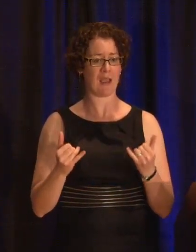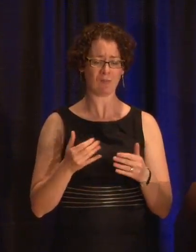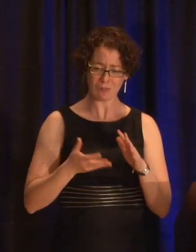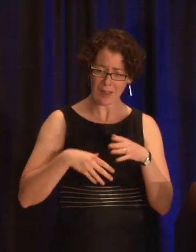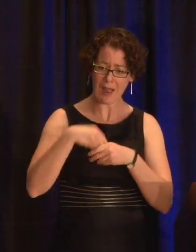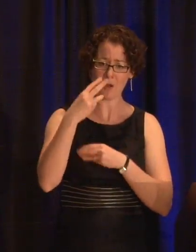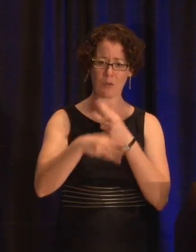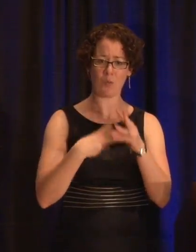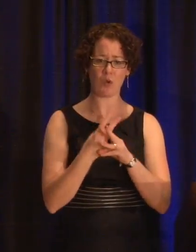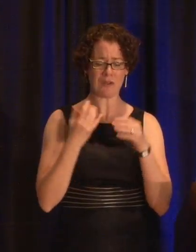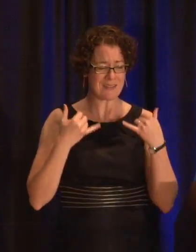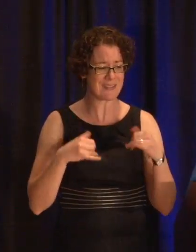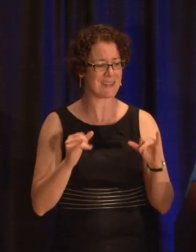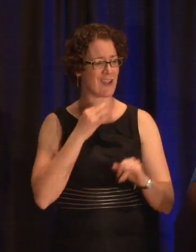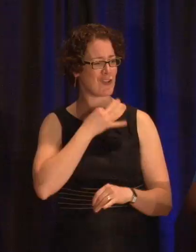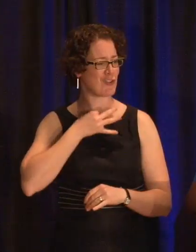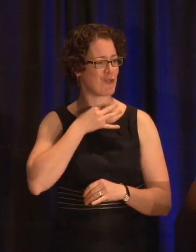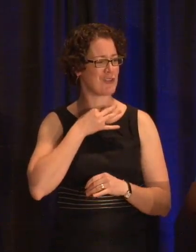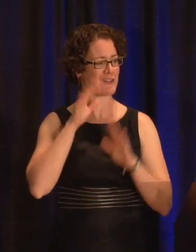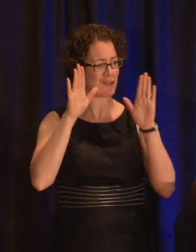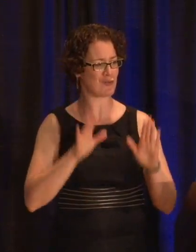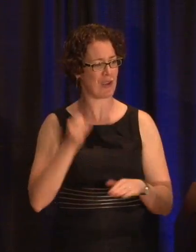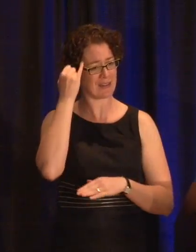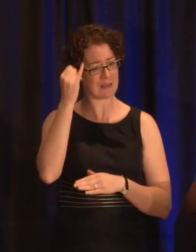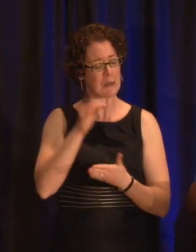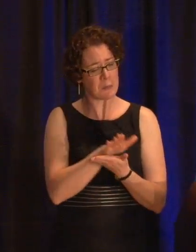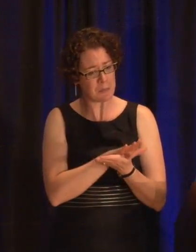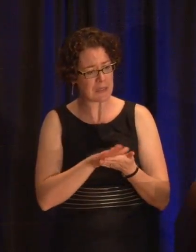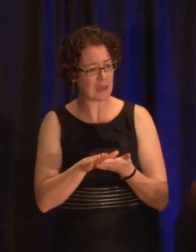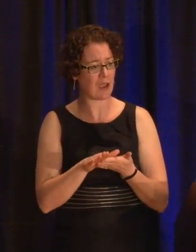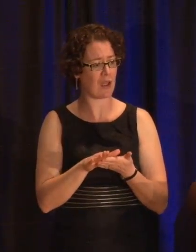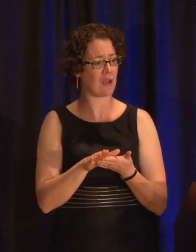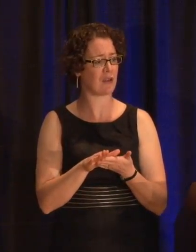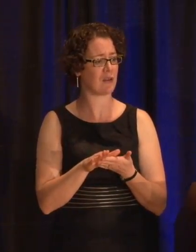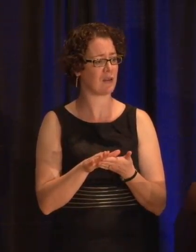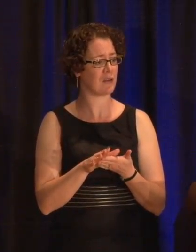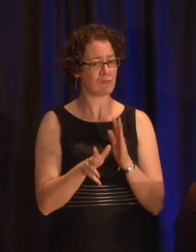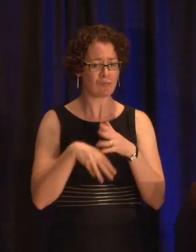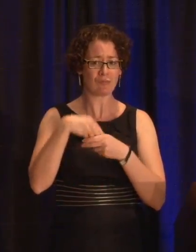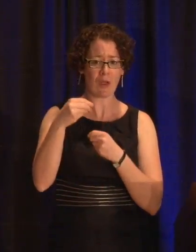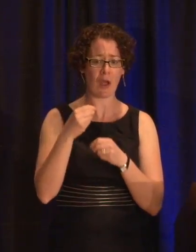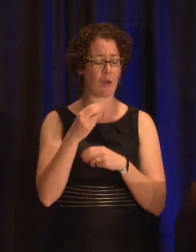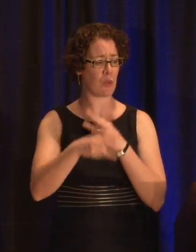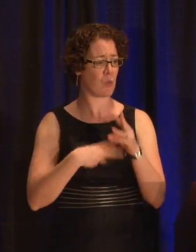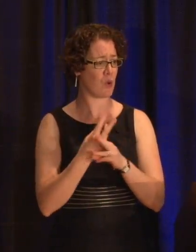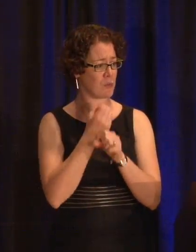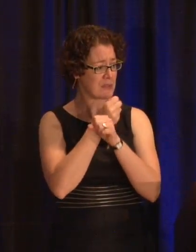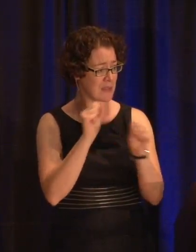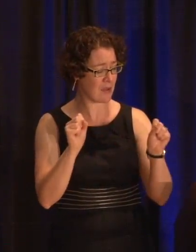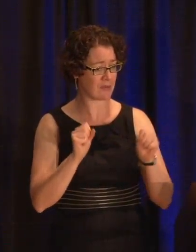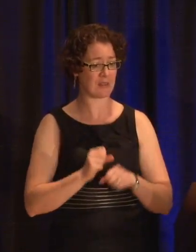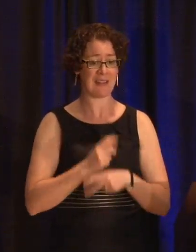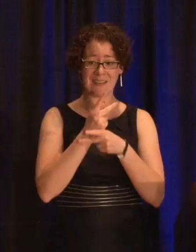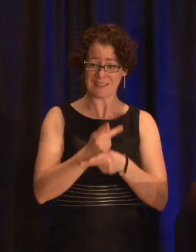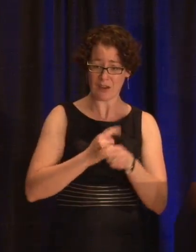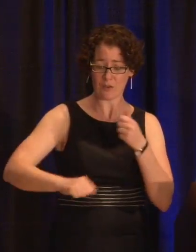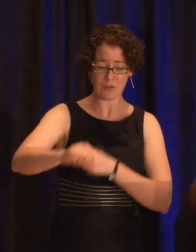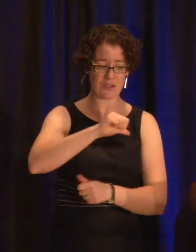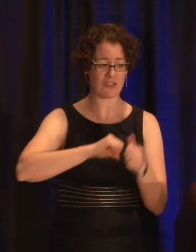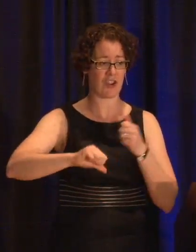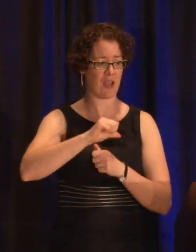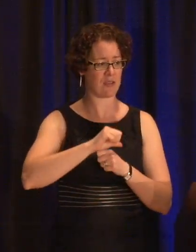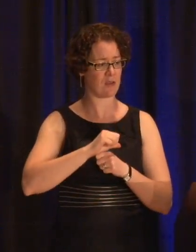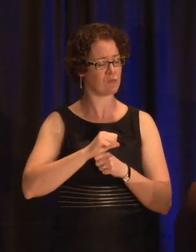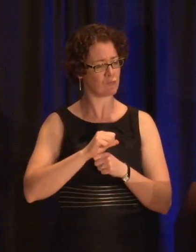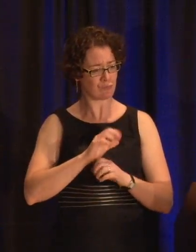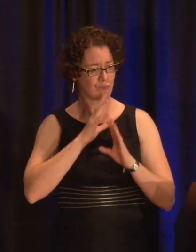great ideas. Take chances, be kind, and be safe while you go out in the world. Take care of one another and speak your